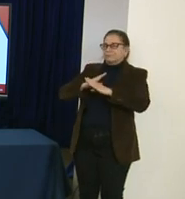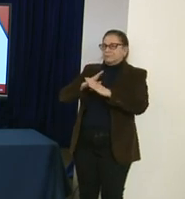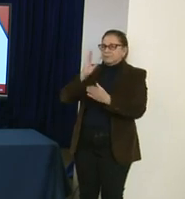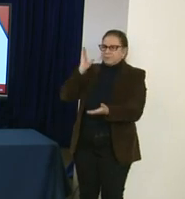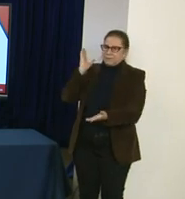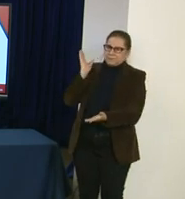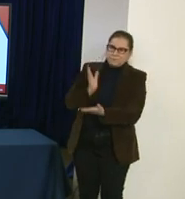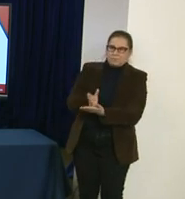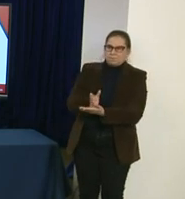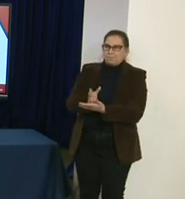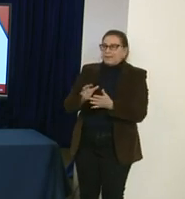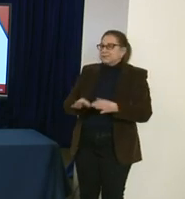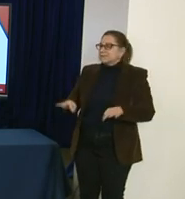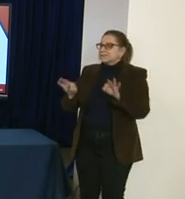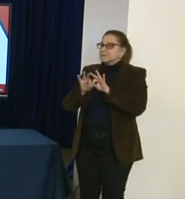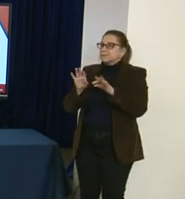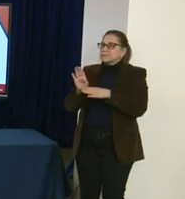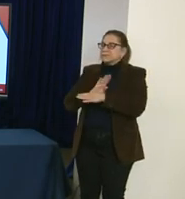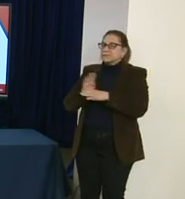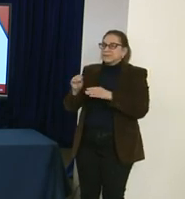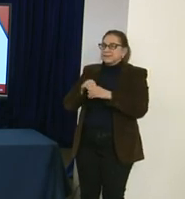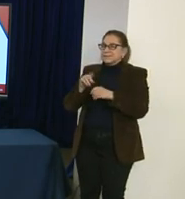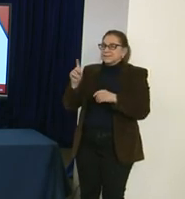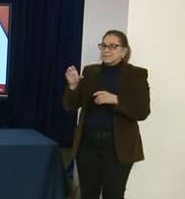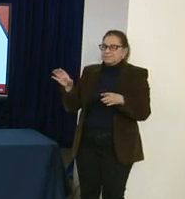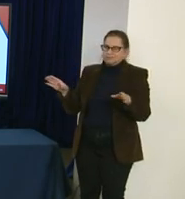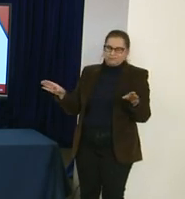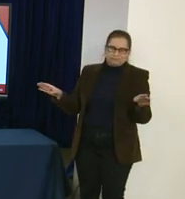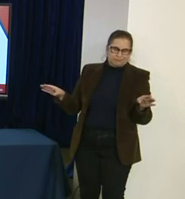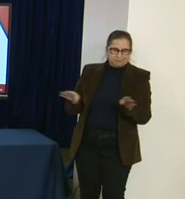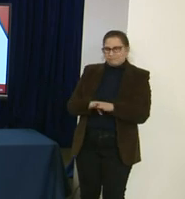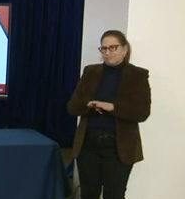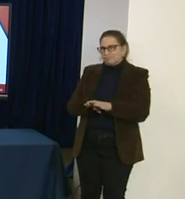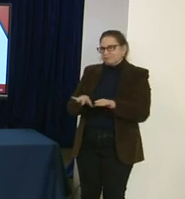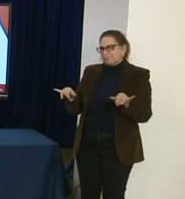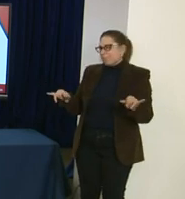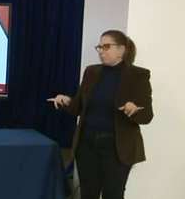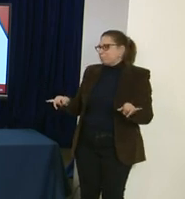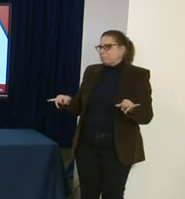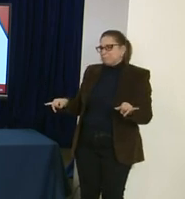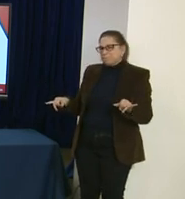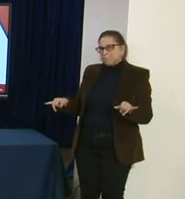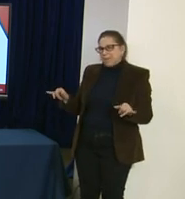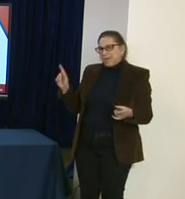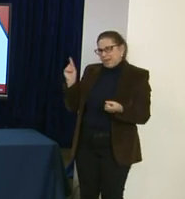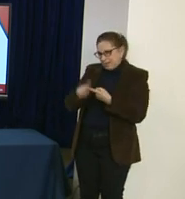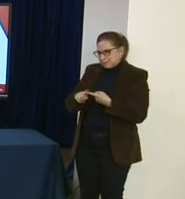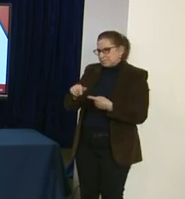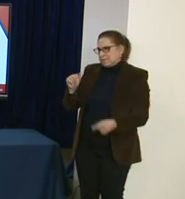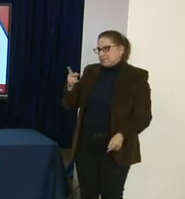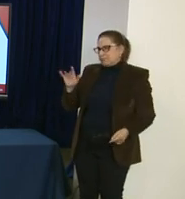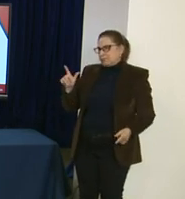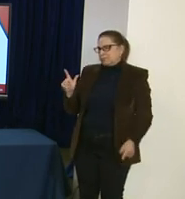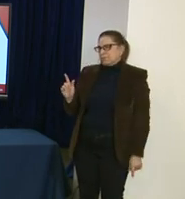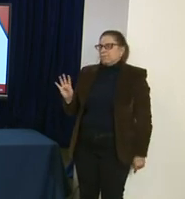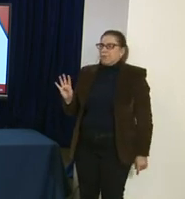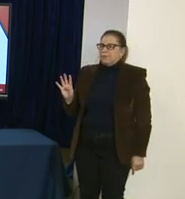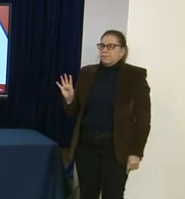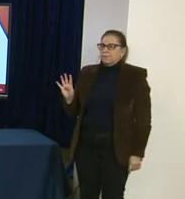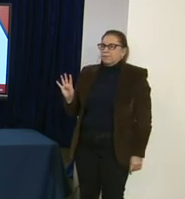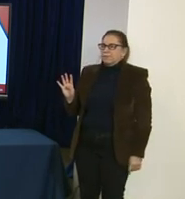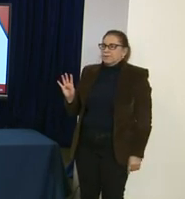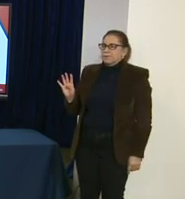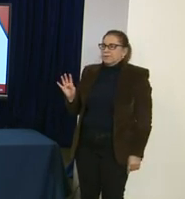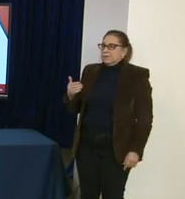all of that is in effect at this time until April the 24th. And we will reassess